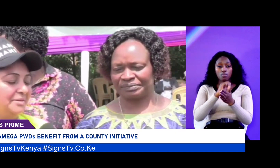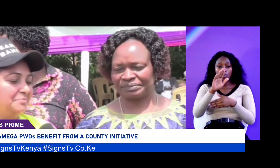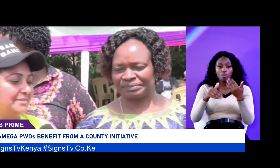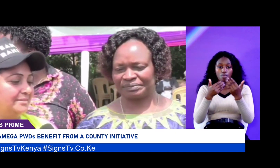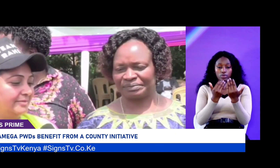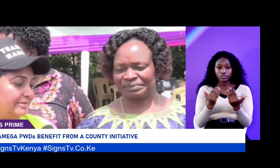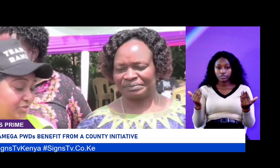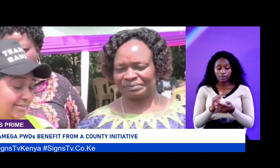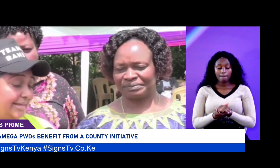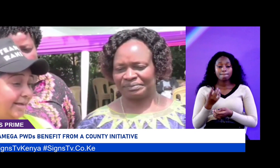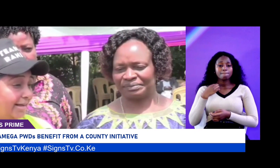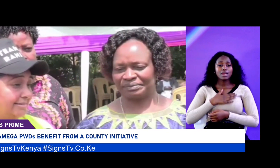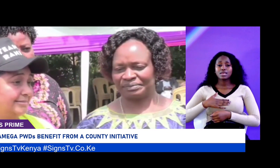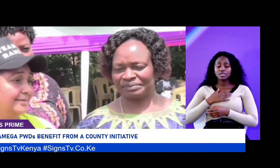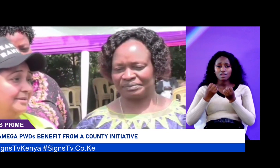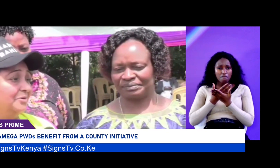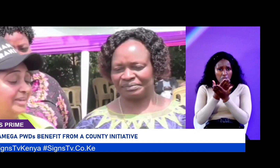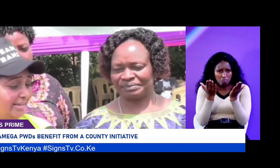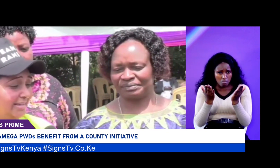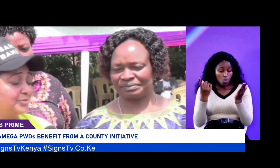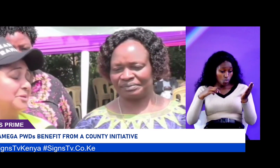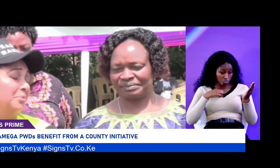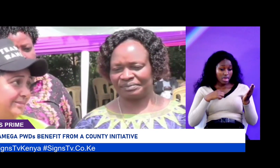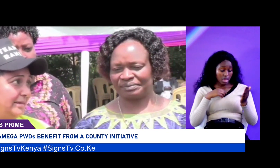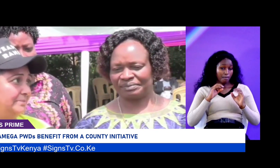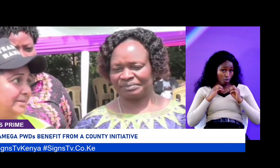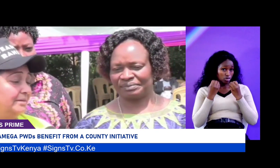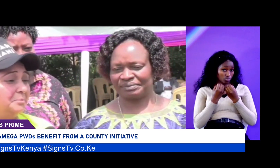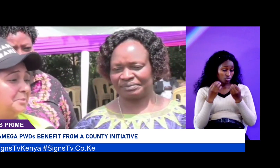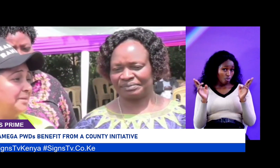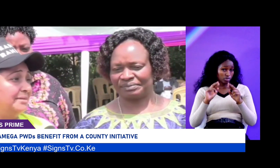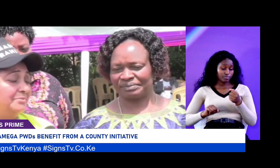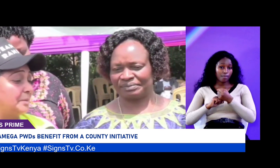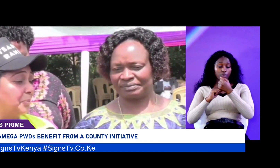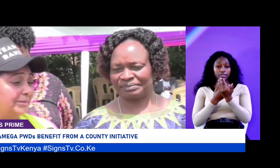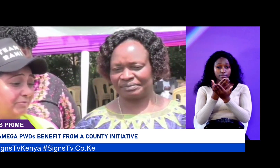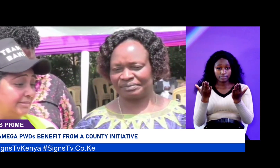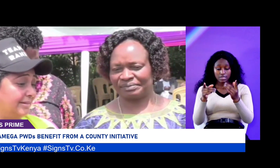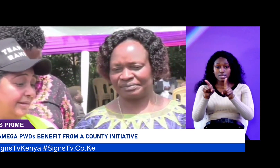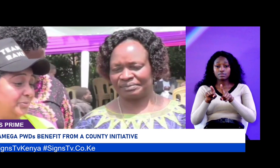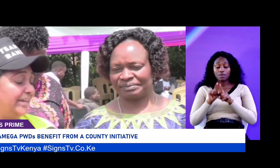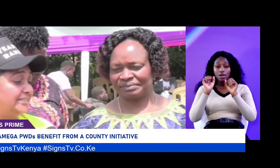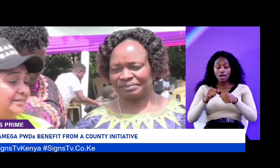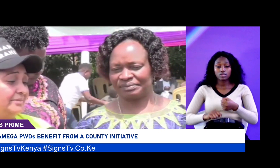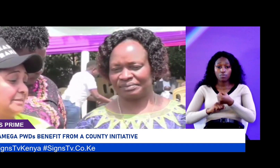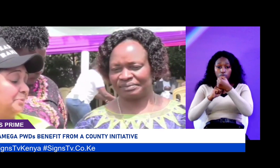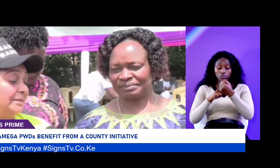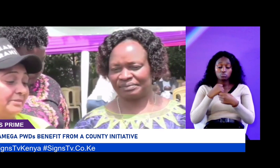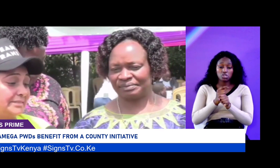them that message that well-wishers like us, we are here to support them. Maybe we support them with education, we support them with